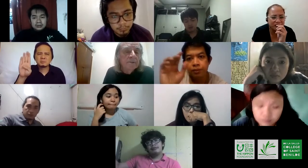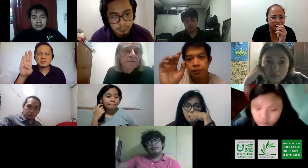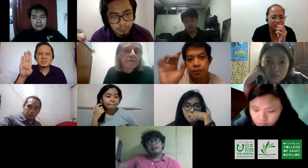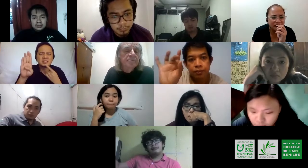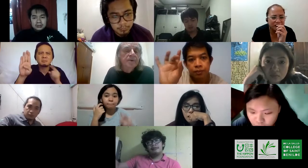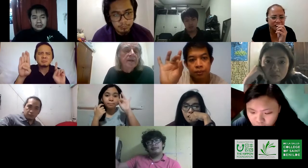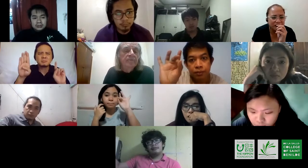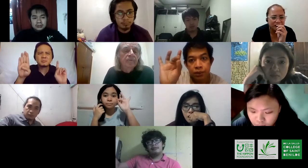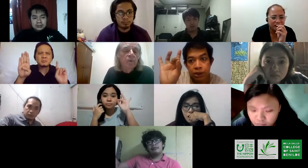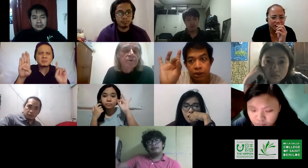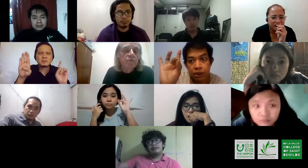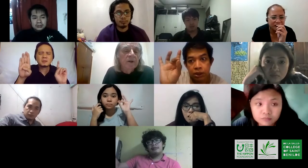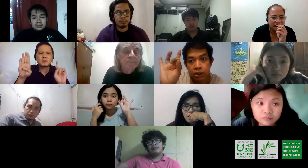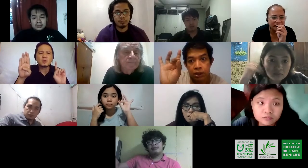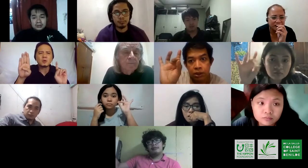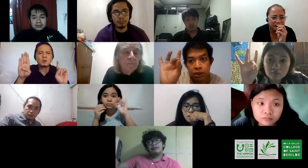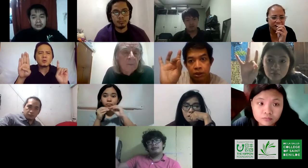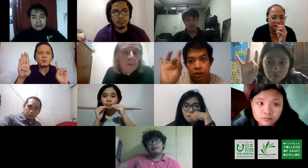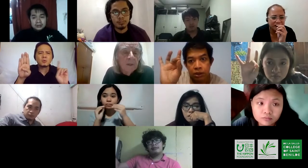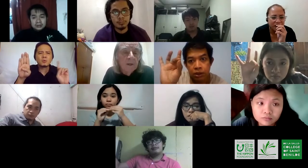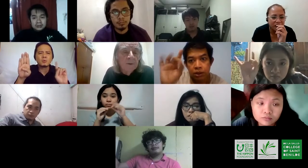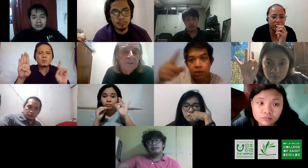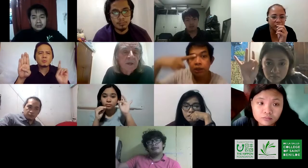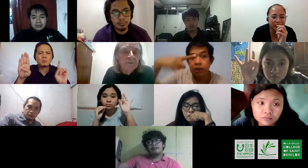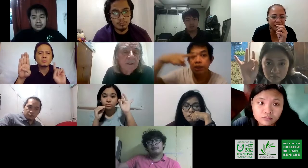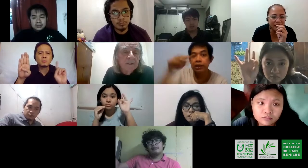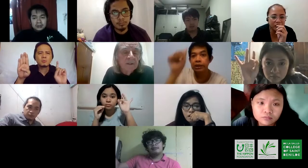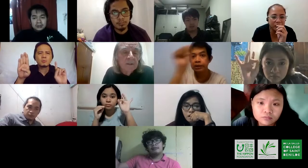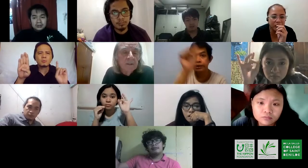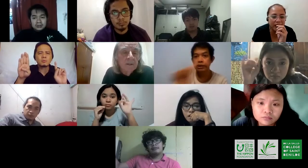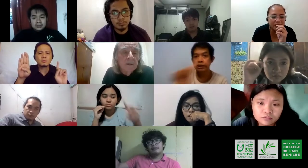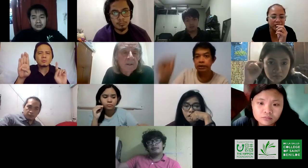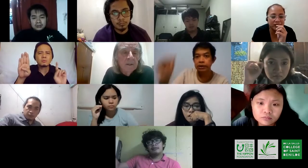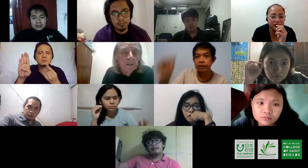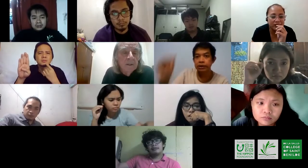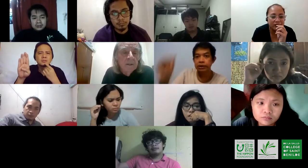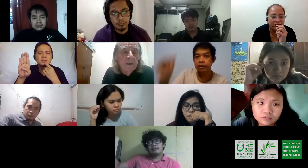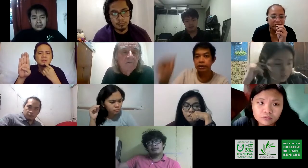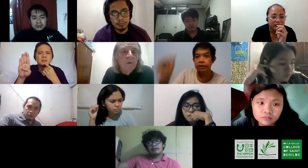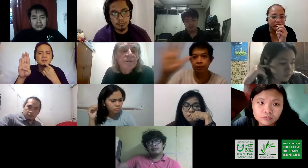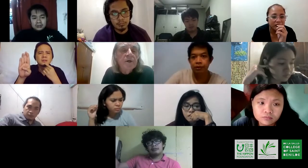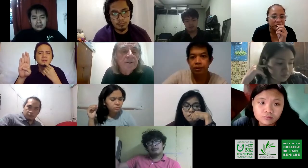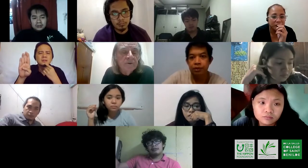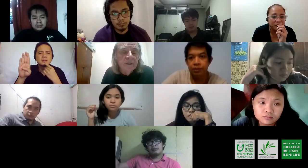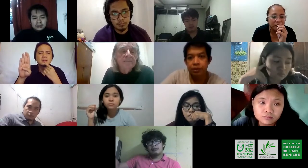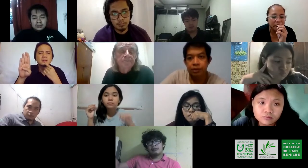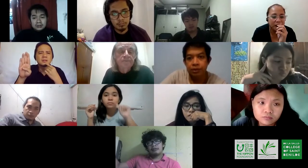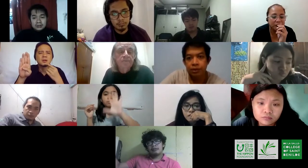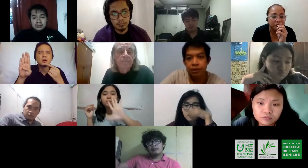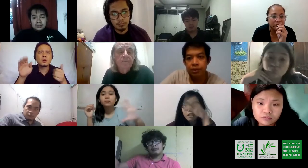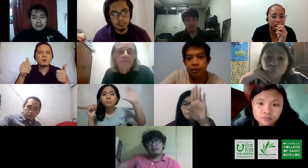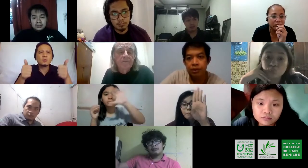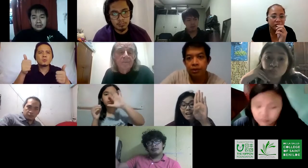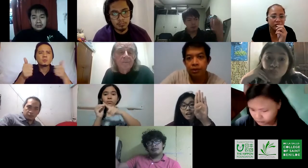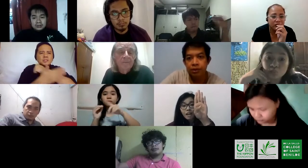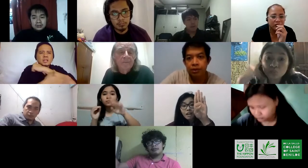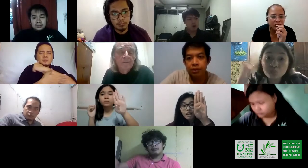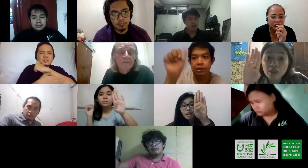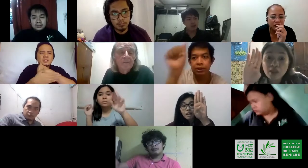The answer is B for which one? Which country? For number 8. For which country?